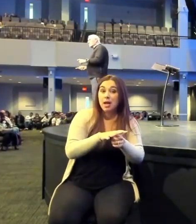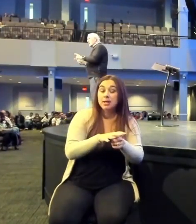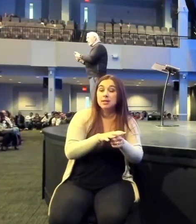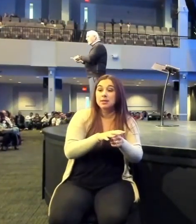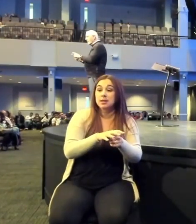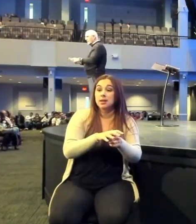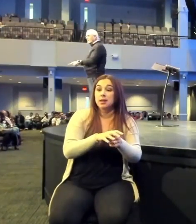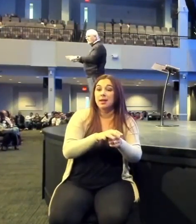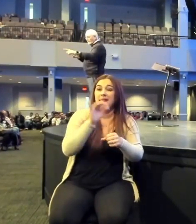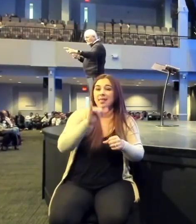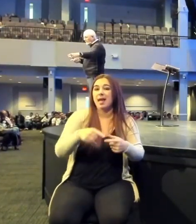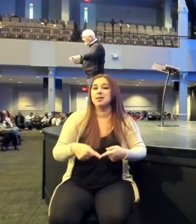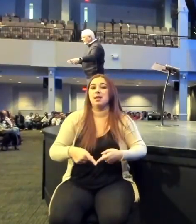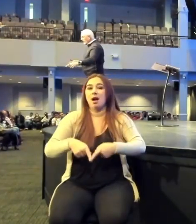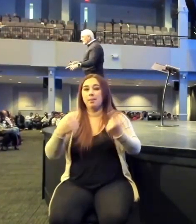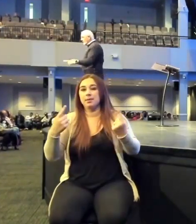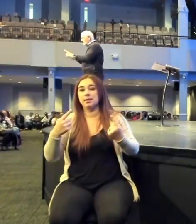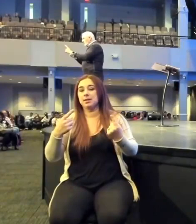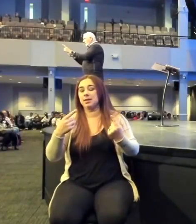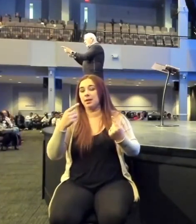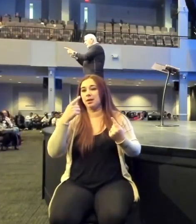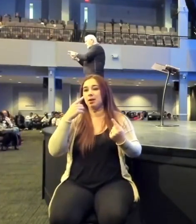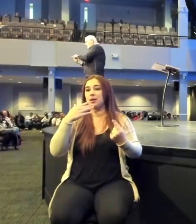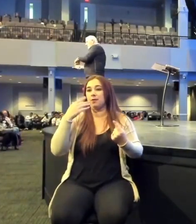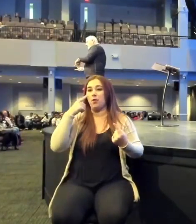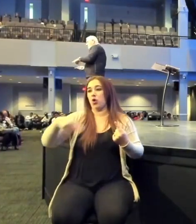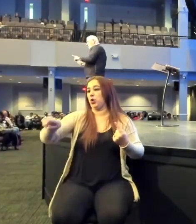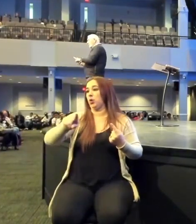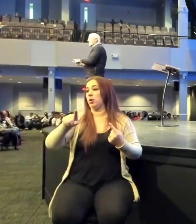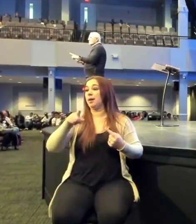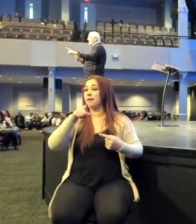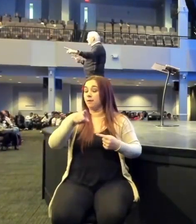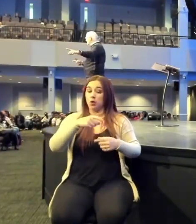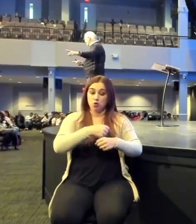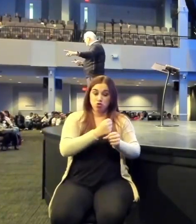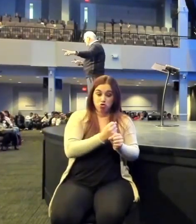actually, it's counterproductive for you because where you create stress,